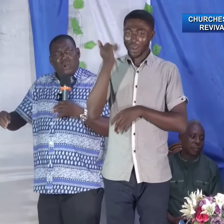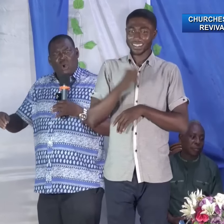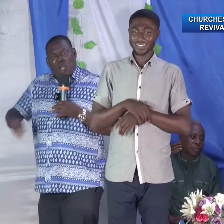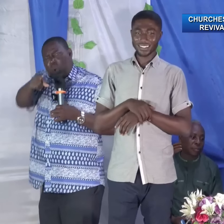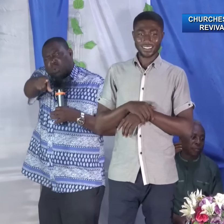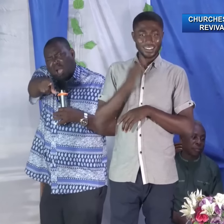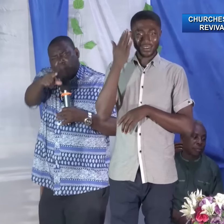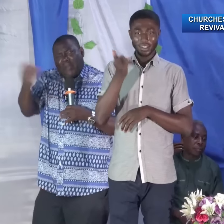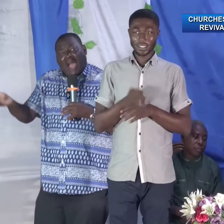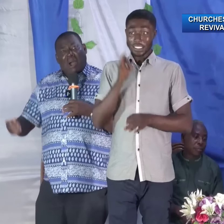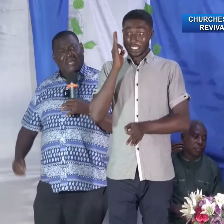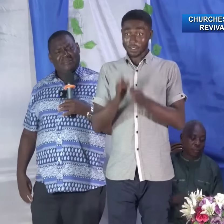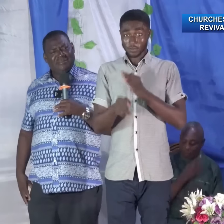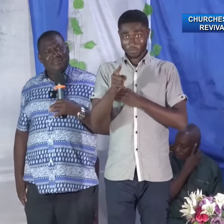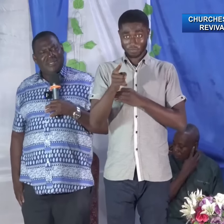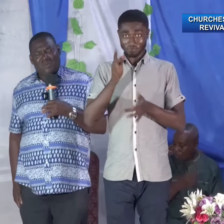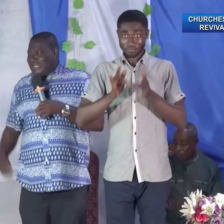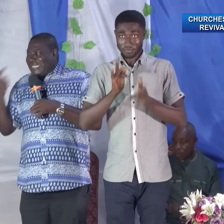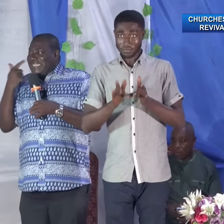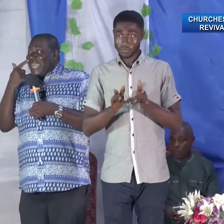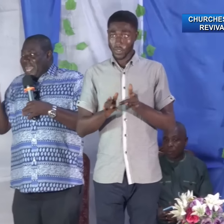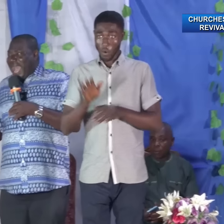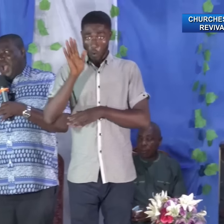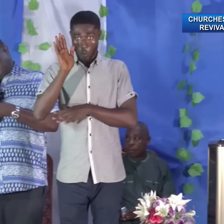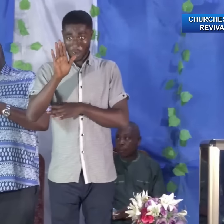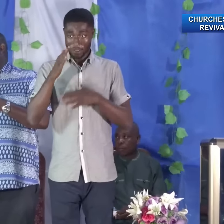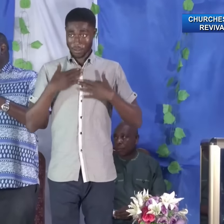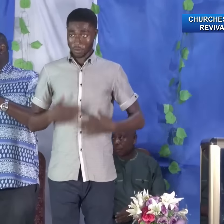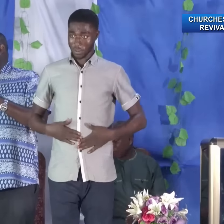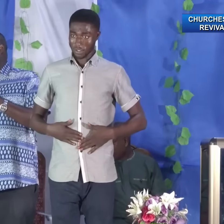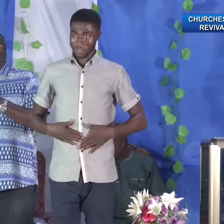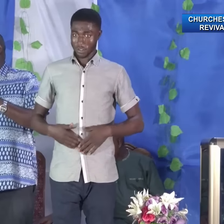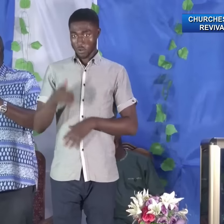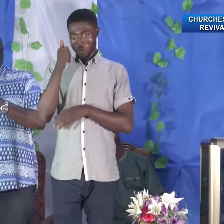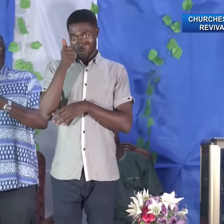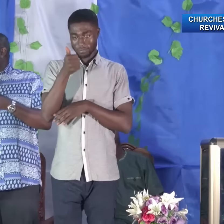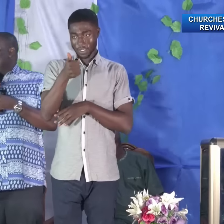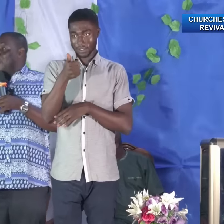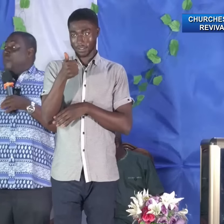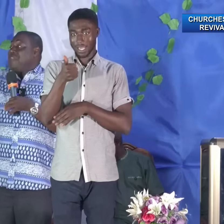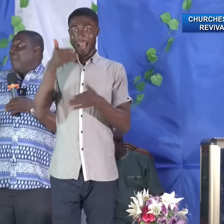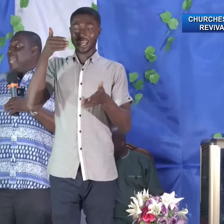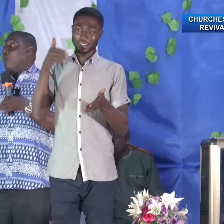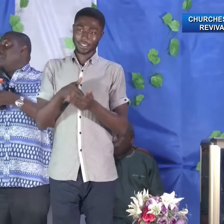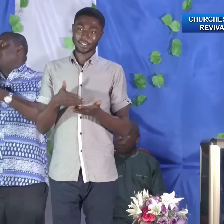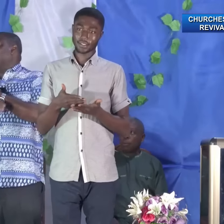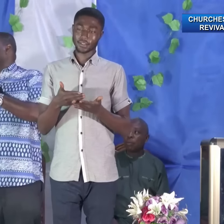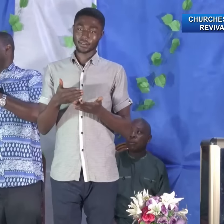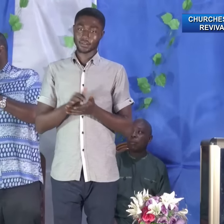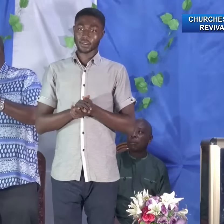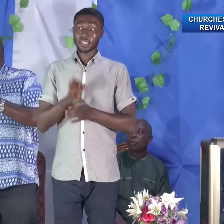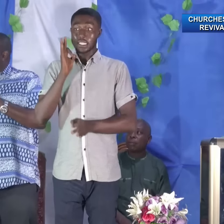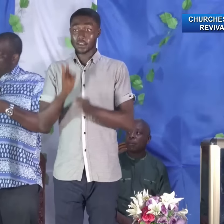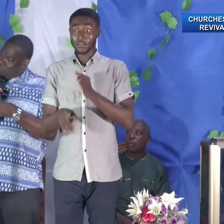no, woye onuwa ni pebiya bo ni, won tia se na, o china be tia se. Sa ubo jamanya onya